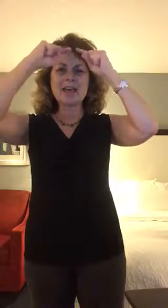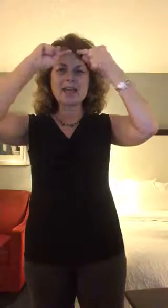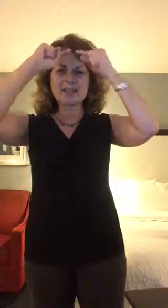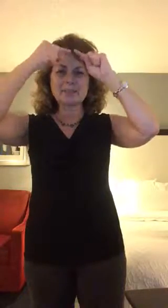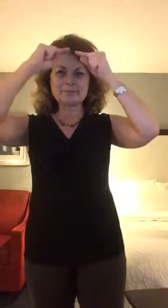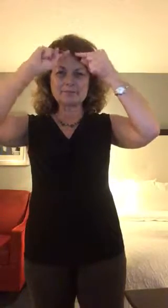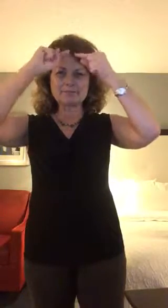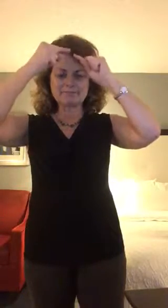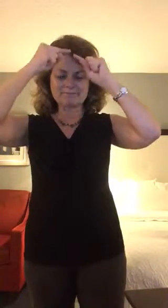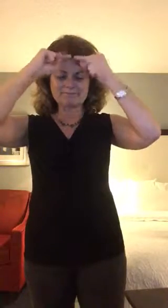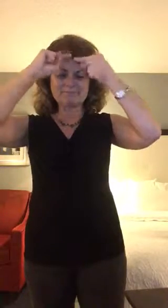Headache.